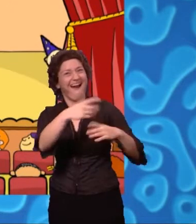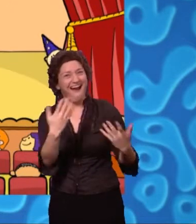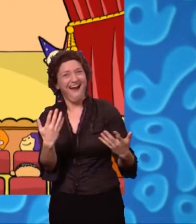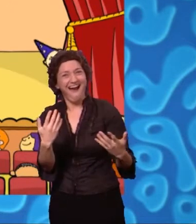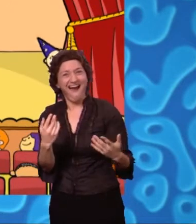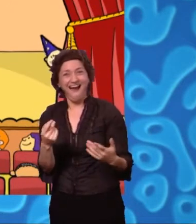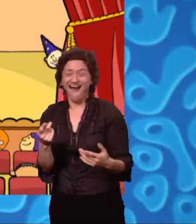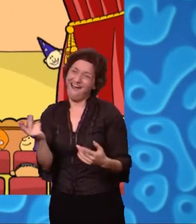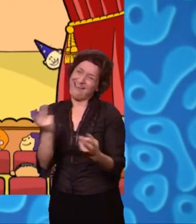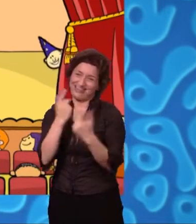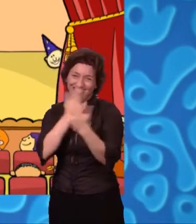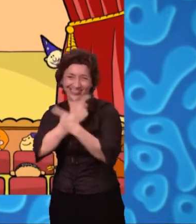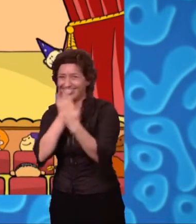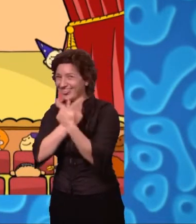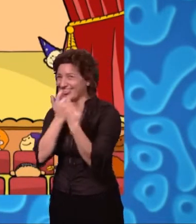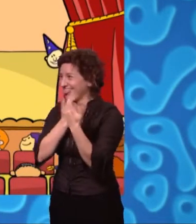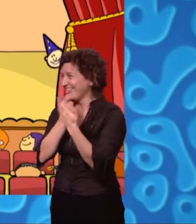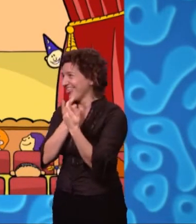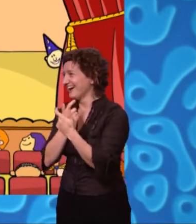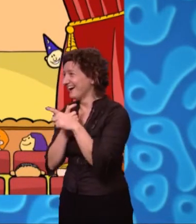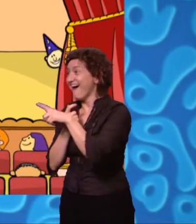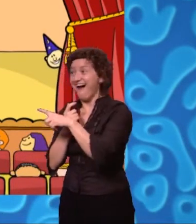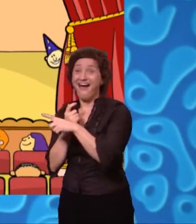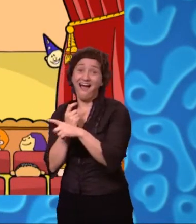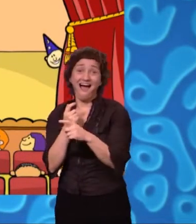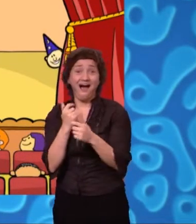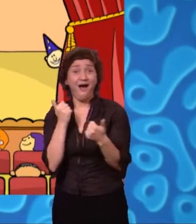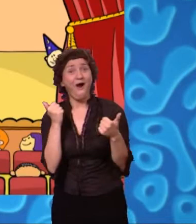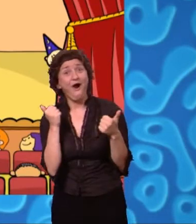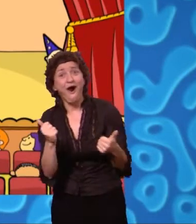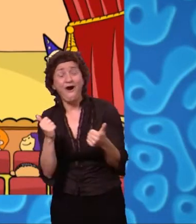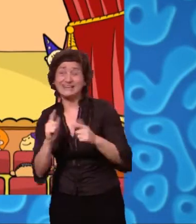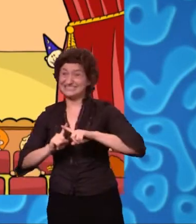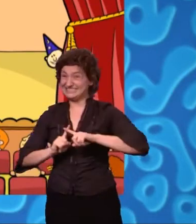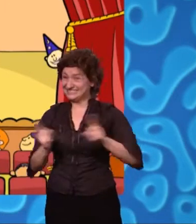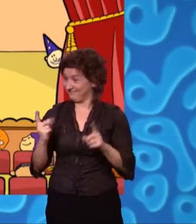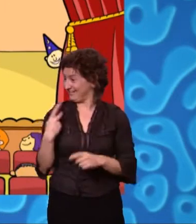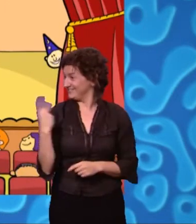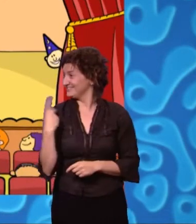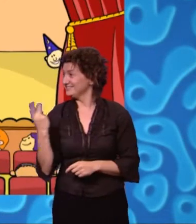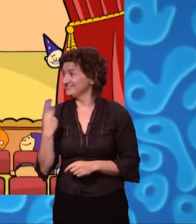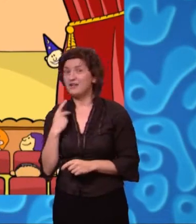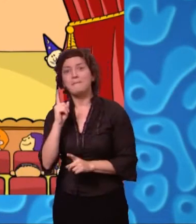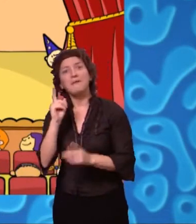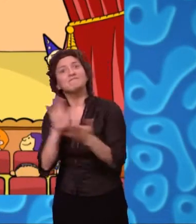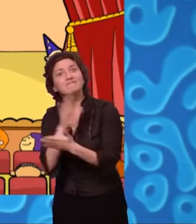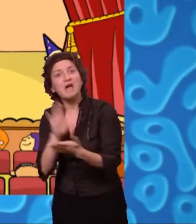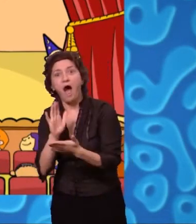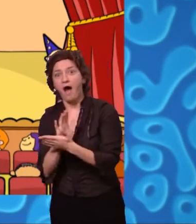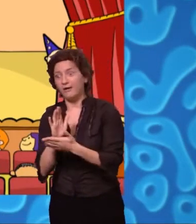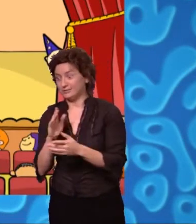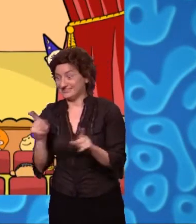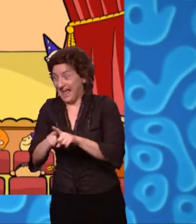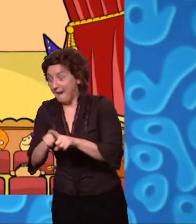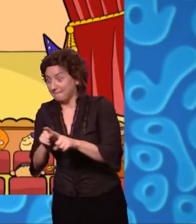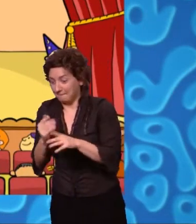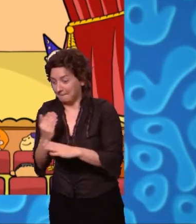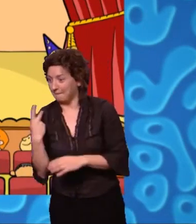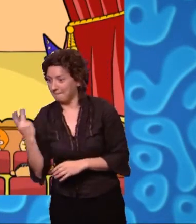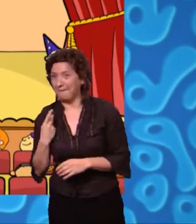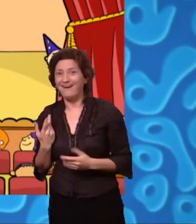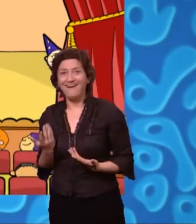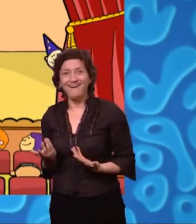laughed. It's good to be different, but it's also fun being the same, they said. Little Cook to the rescue